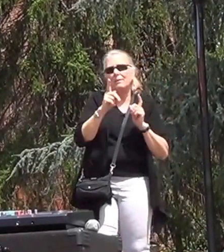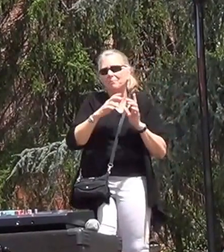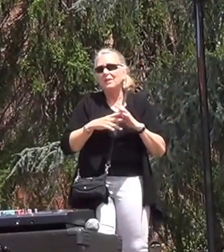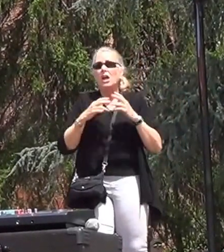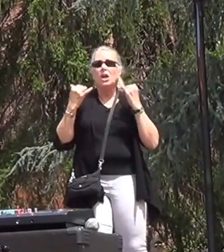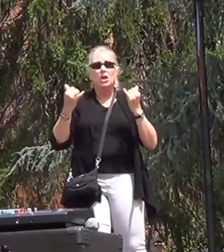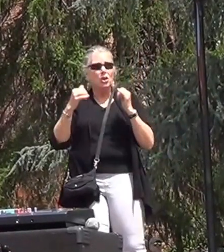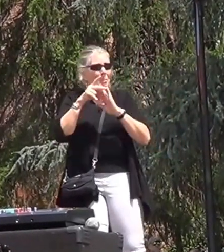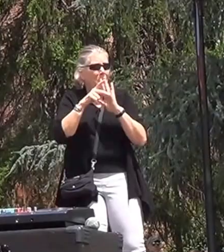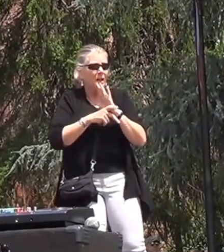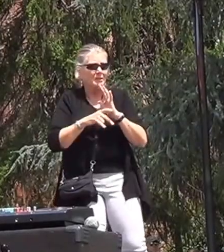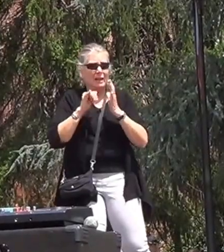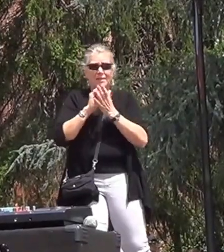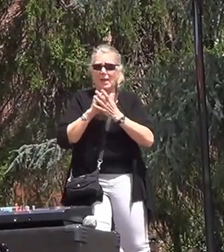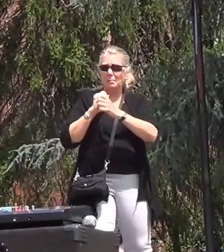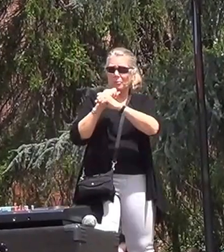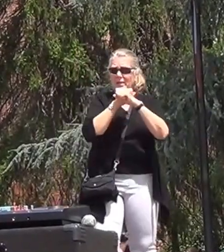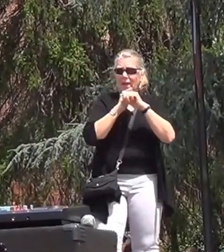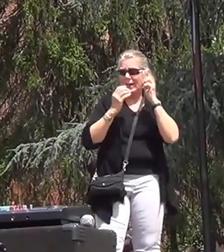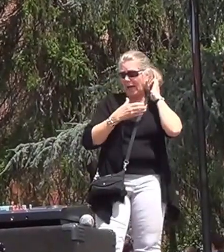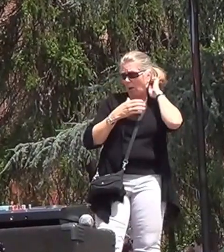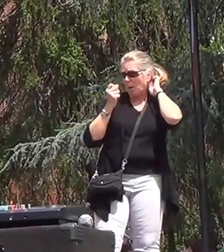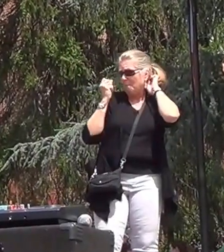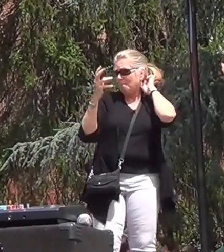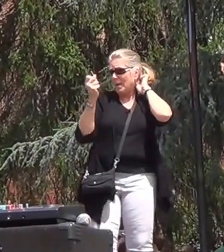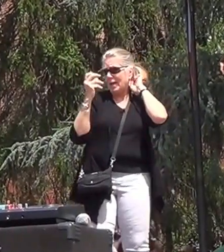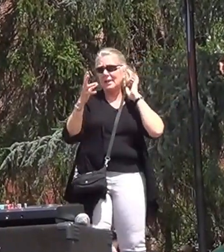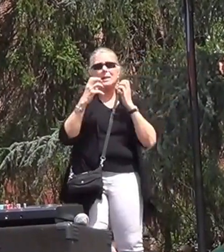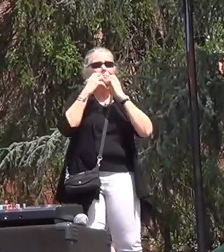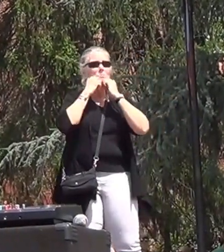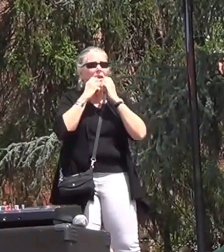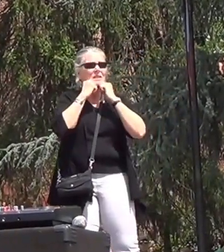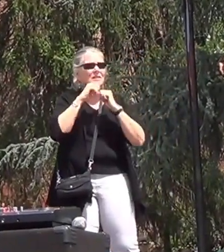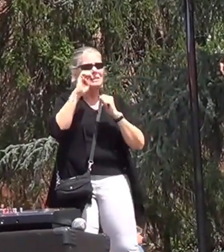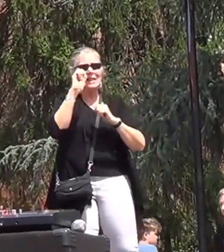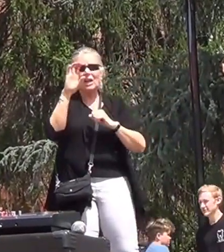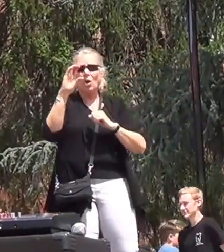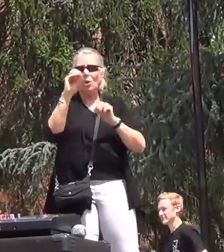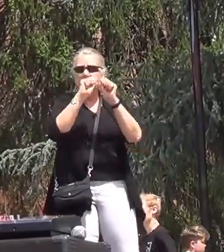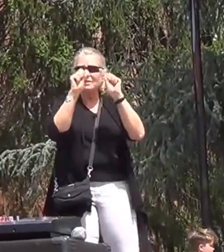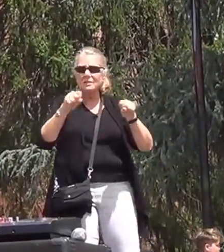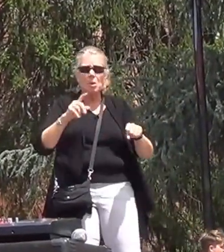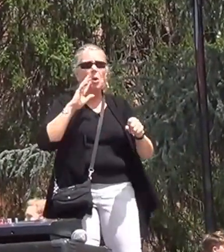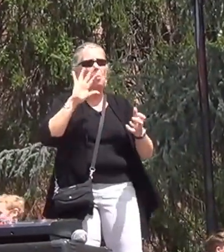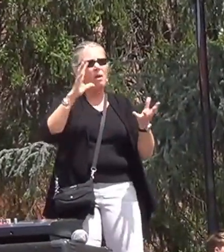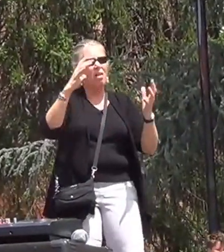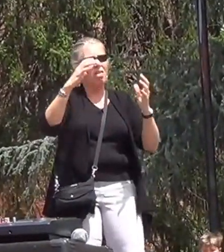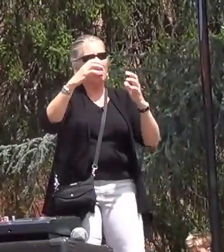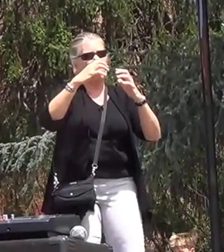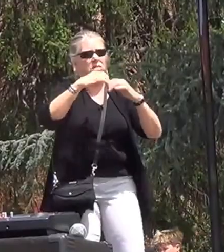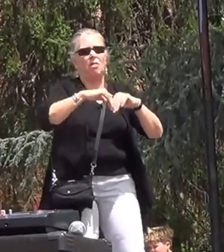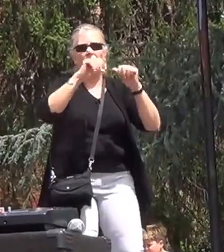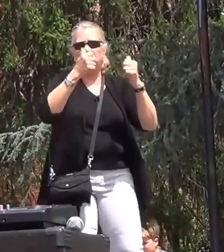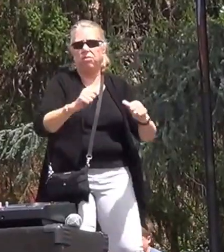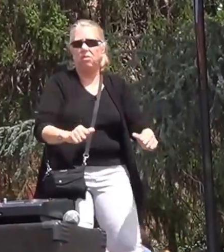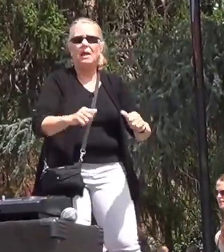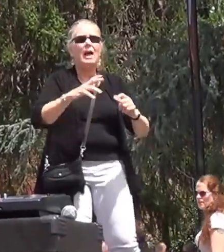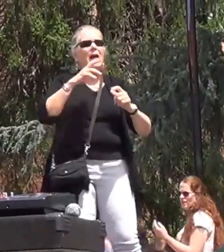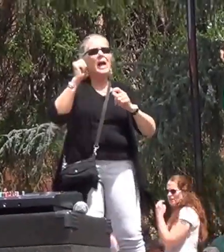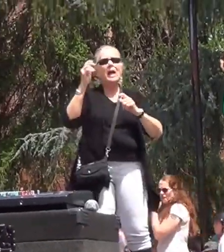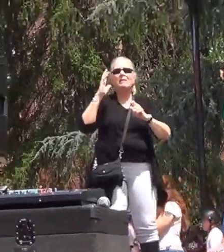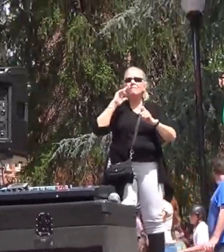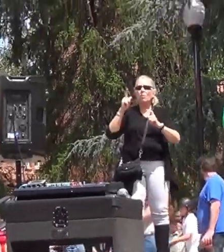current policies that protect our many precious ecosystems will be in danger, and it will be a challenge to pass any